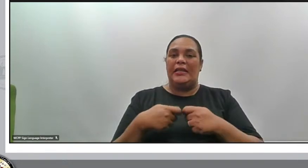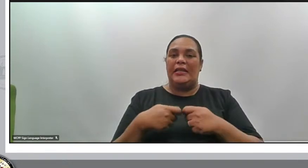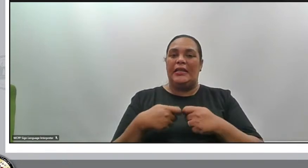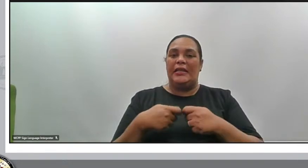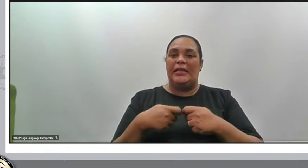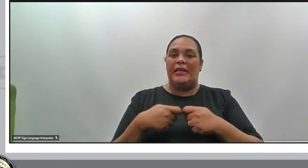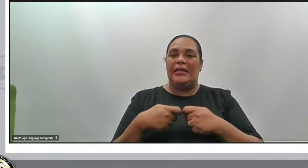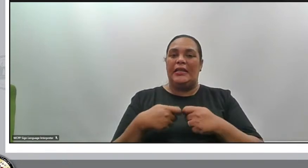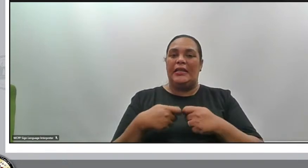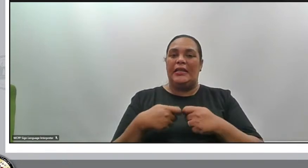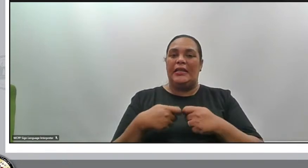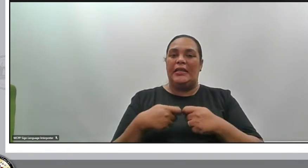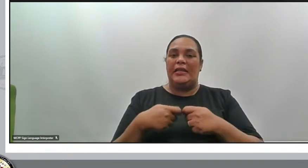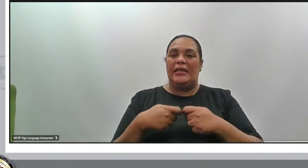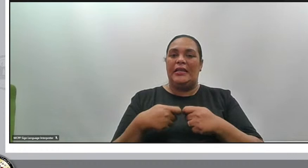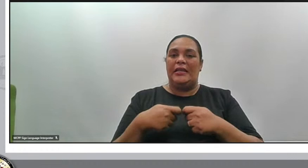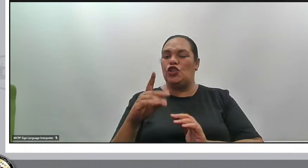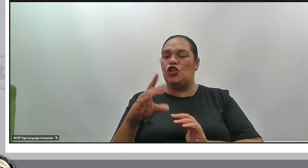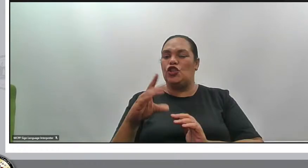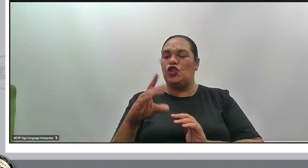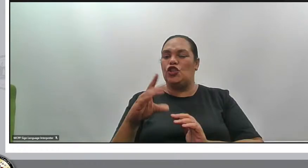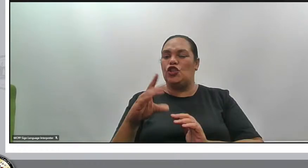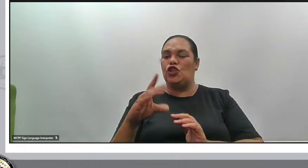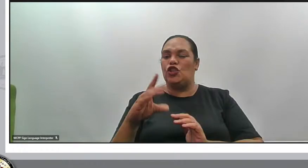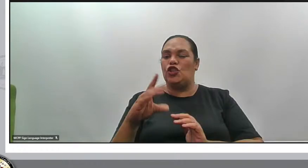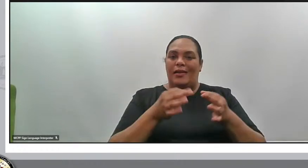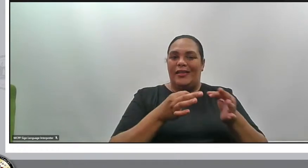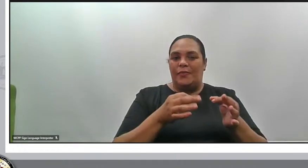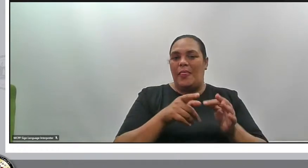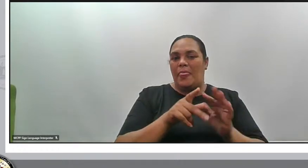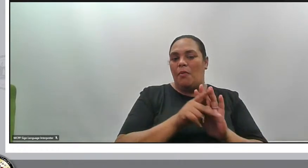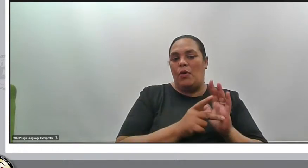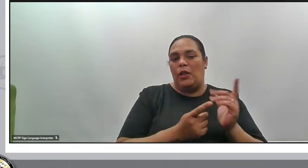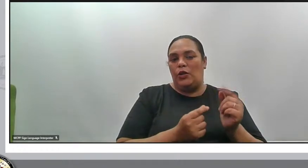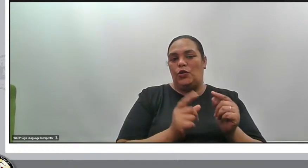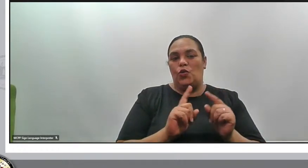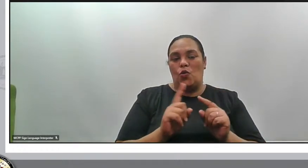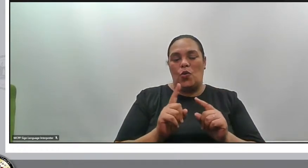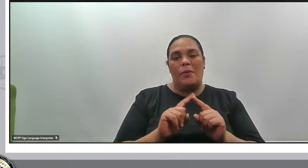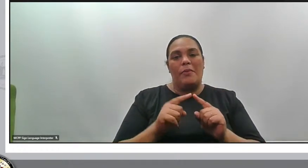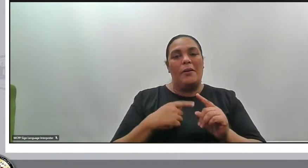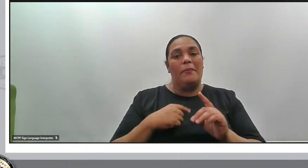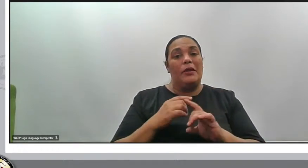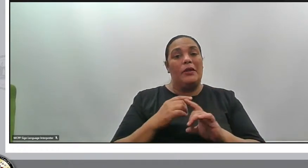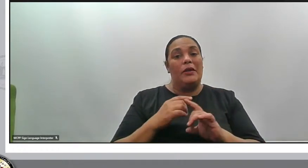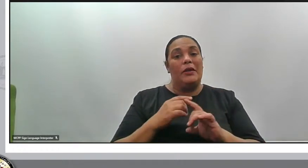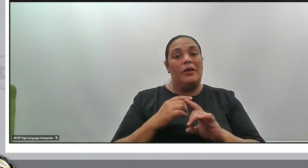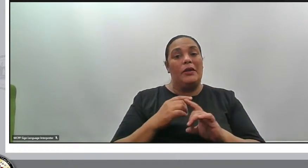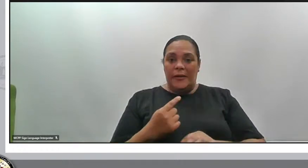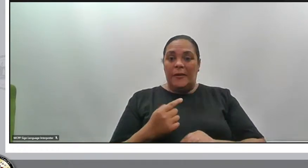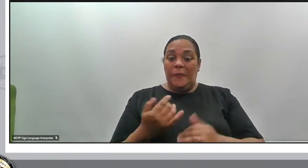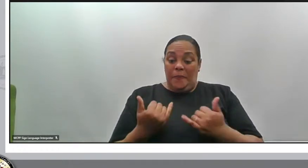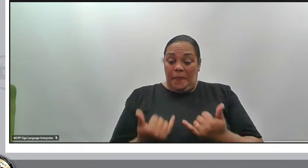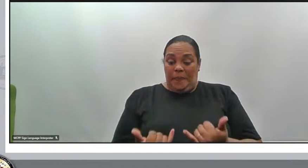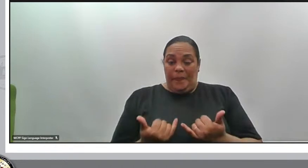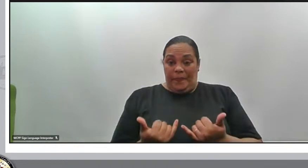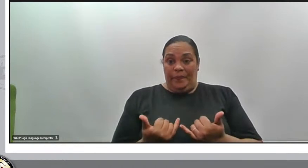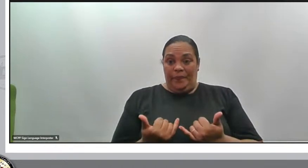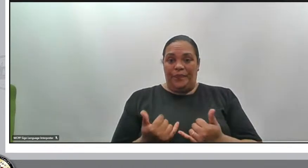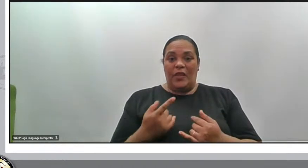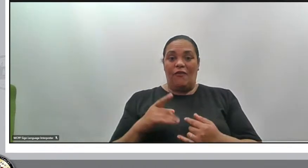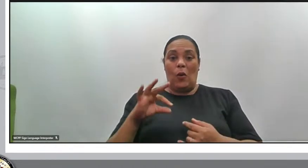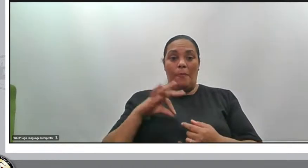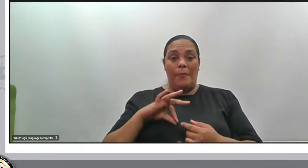to provide a little bit more detail of what the policy does. But let me just start off by saying that currently, for the